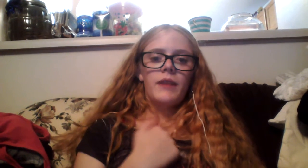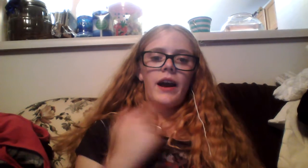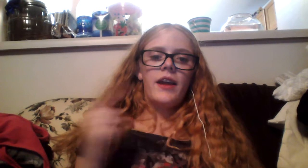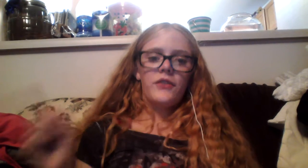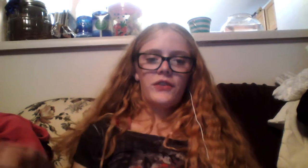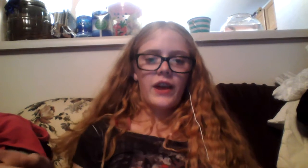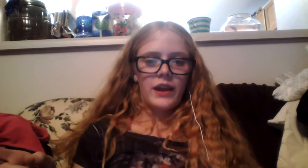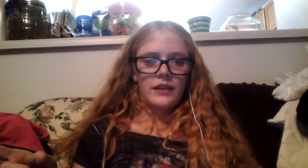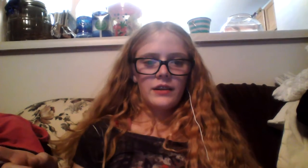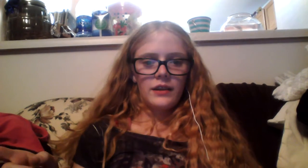my friend